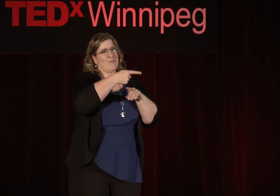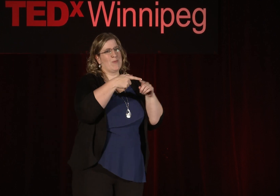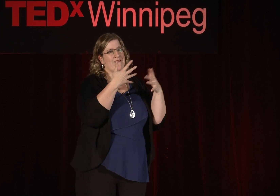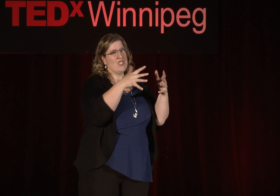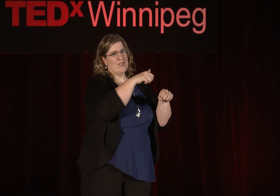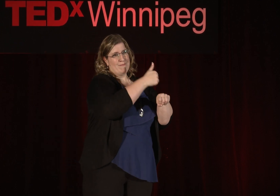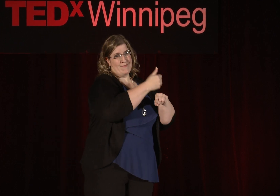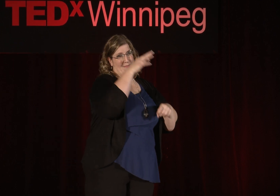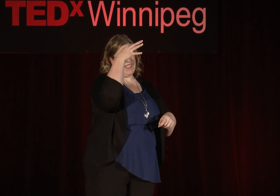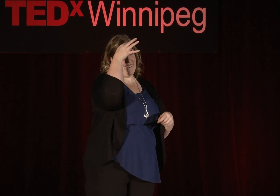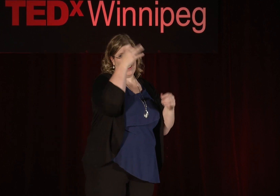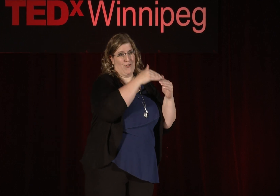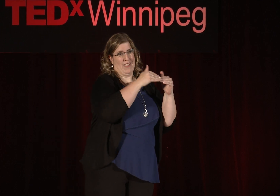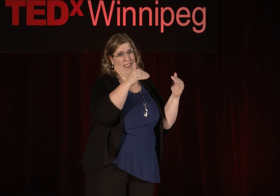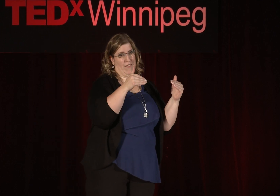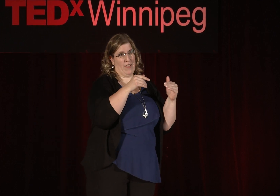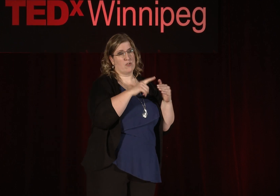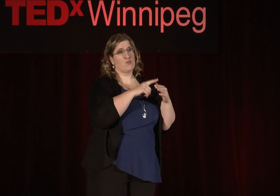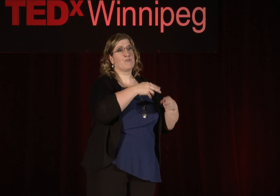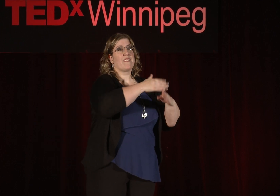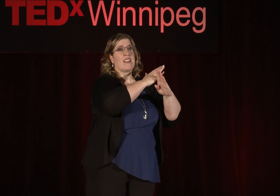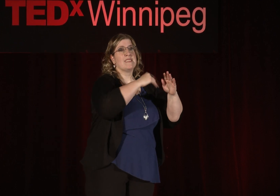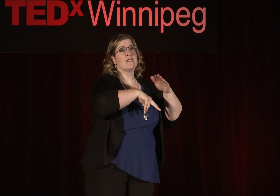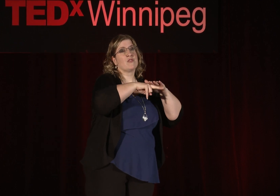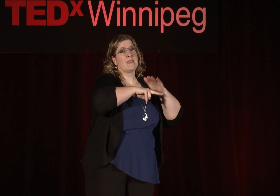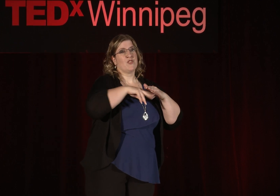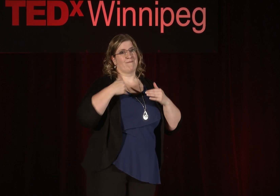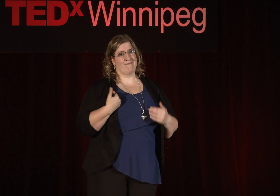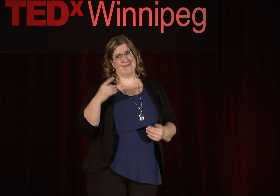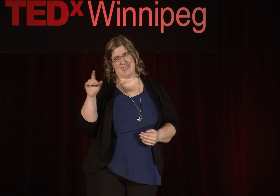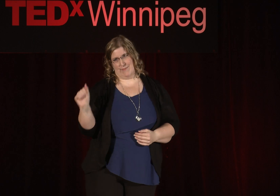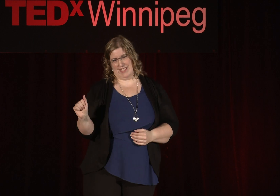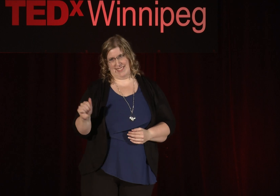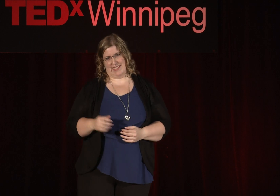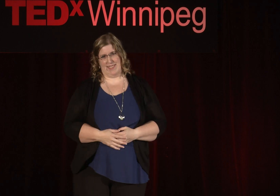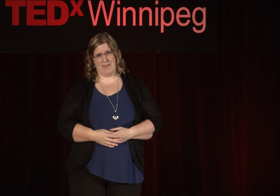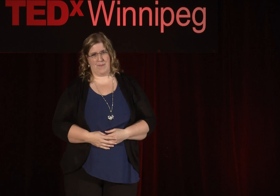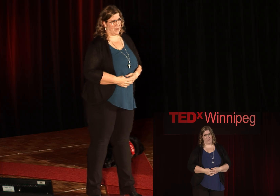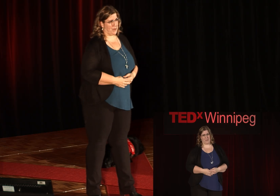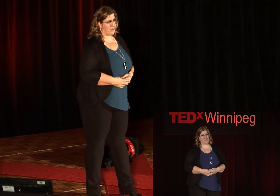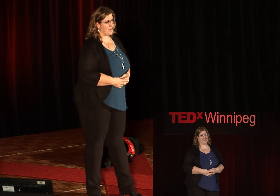cannot override federal laws against discrimination due to disability.